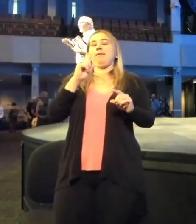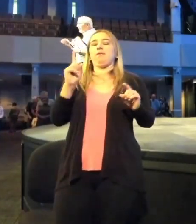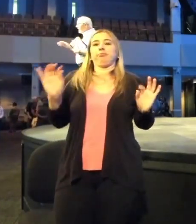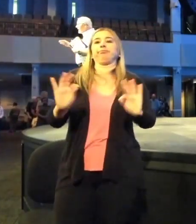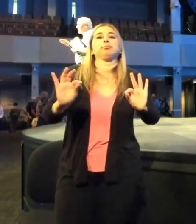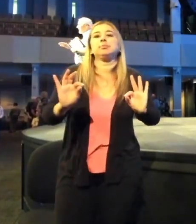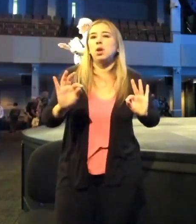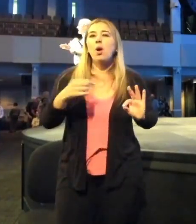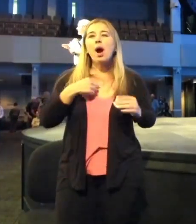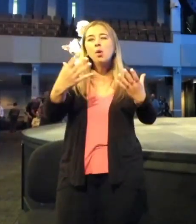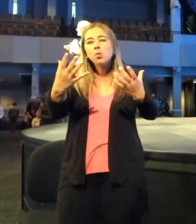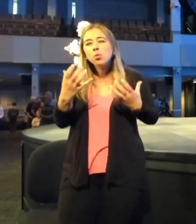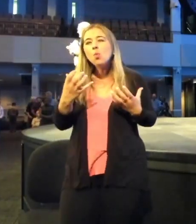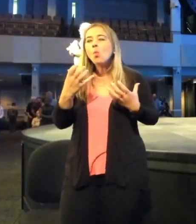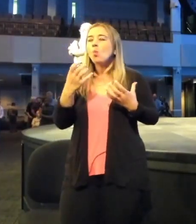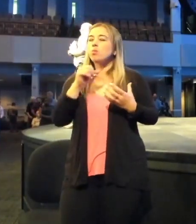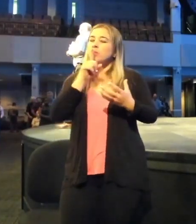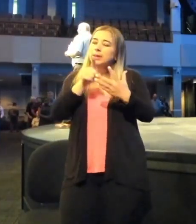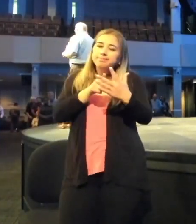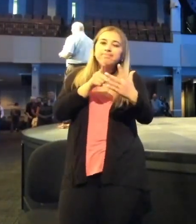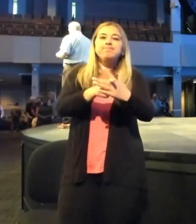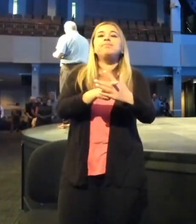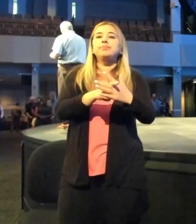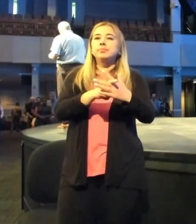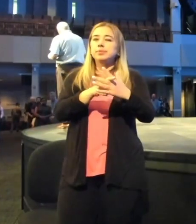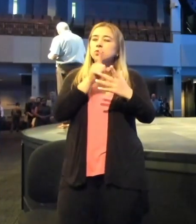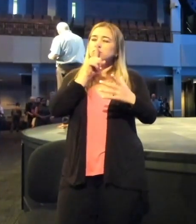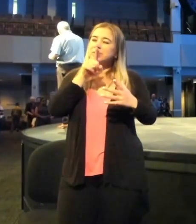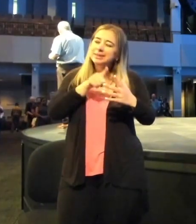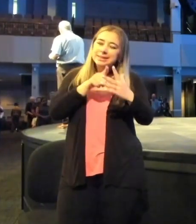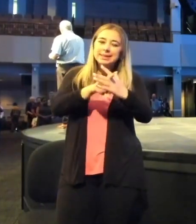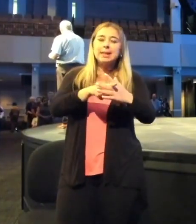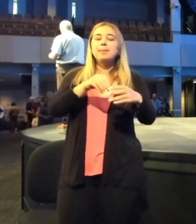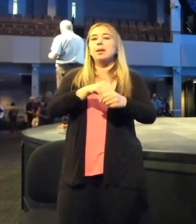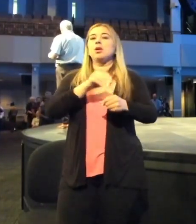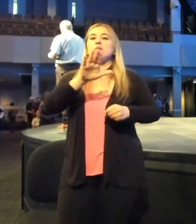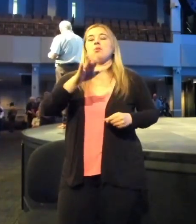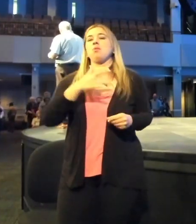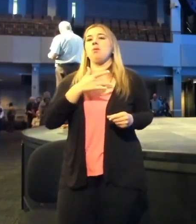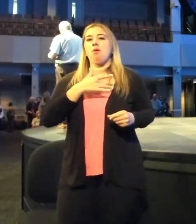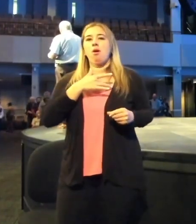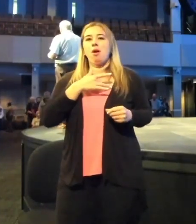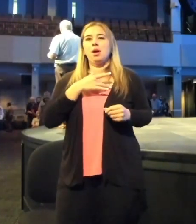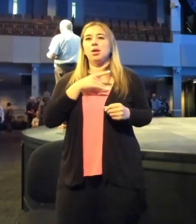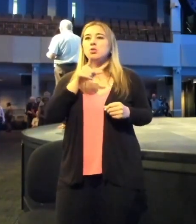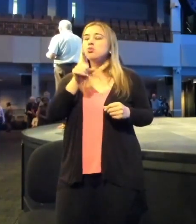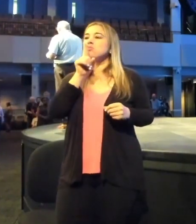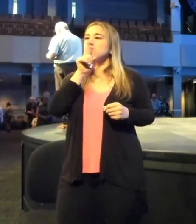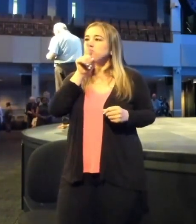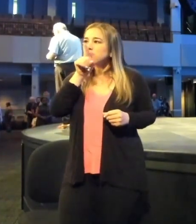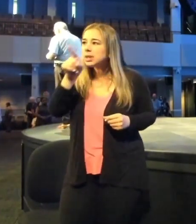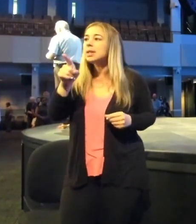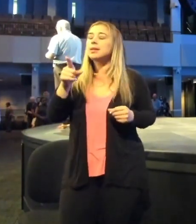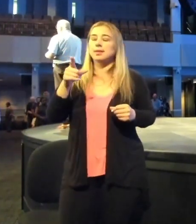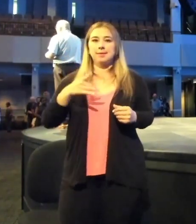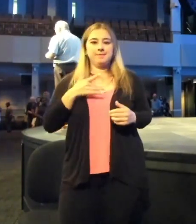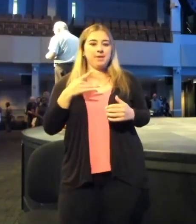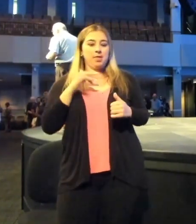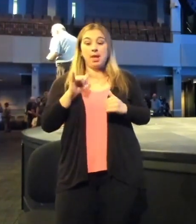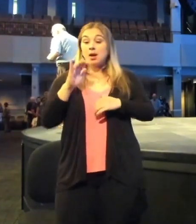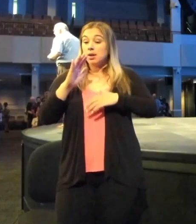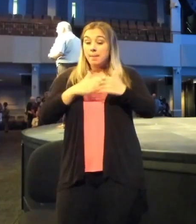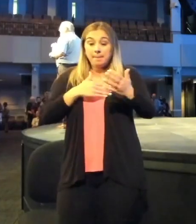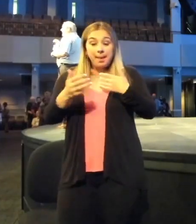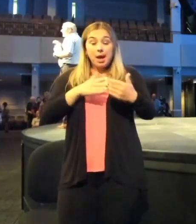something far beyond emotions this morning. I want it to go down deep inside of you that you realize that whatever